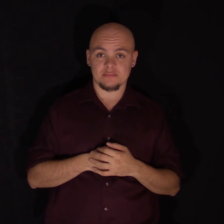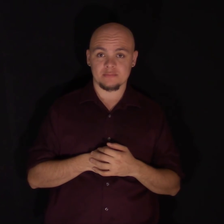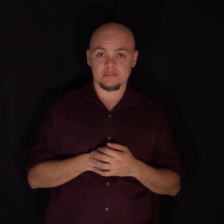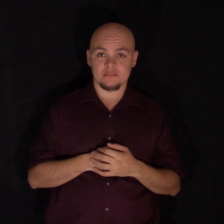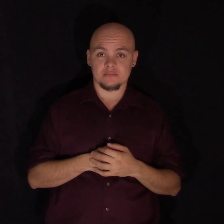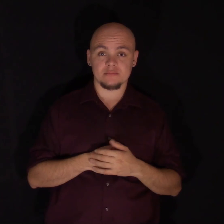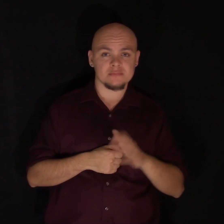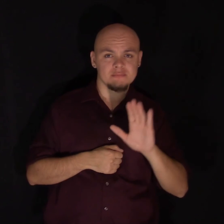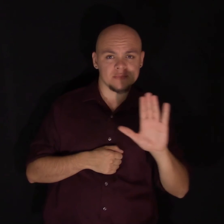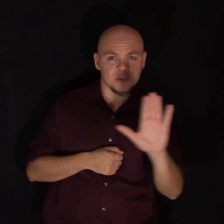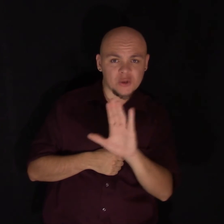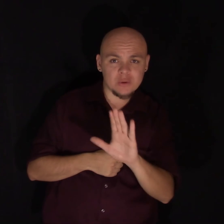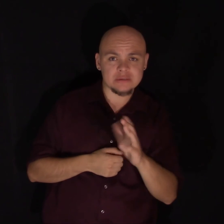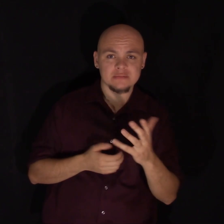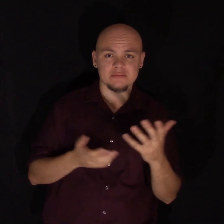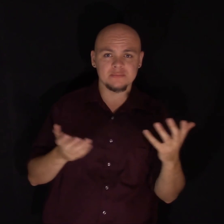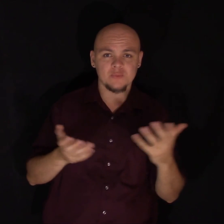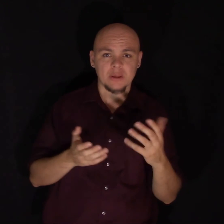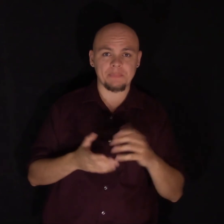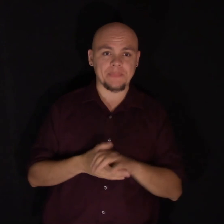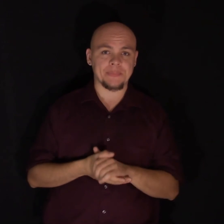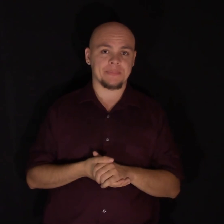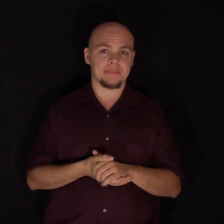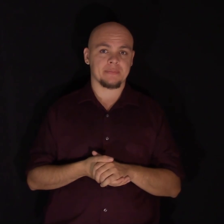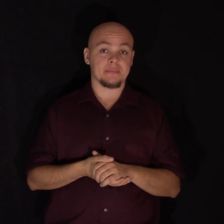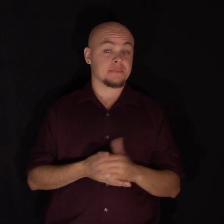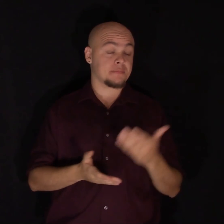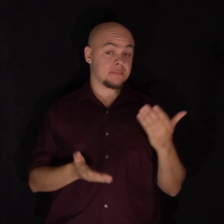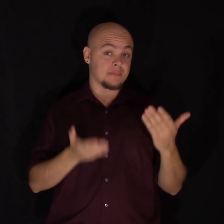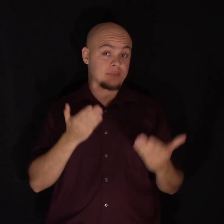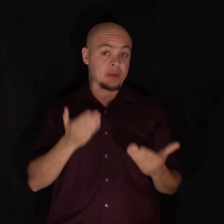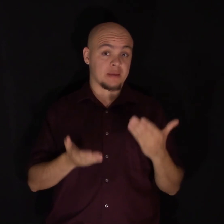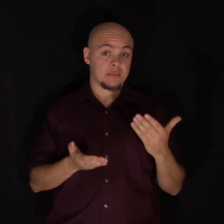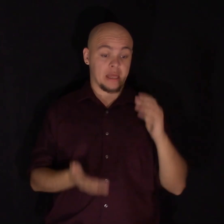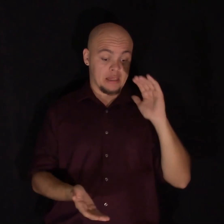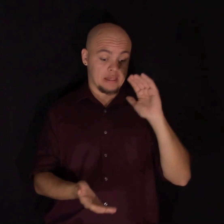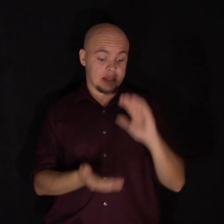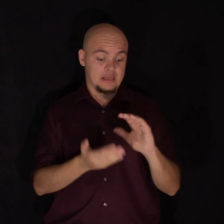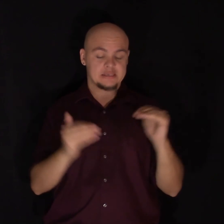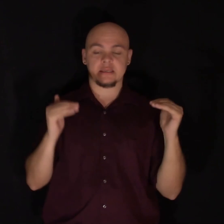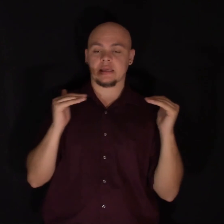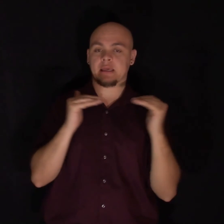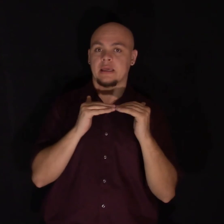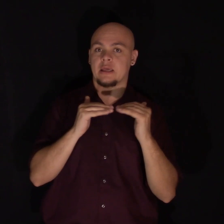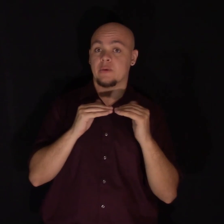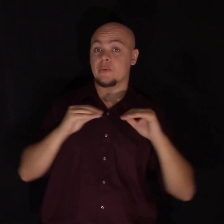What's in yours? Maybe, just maybe, less might equal more.